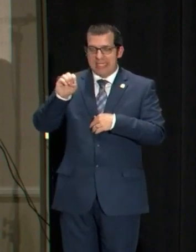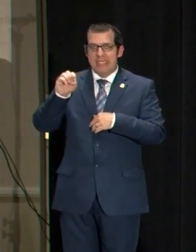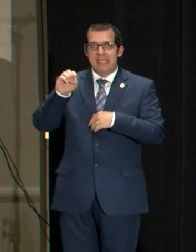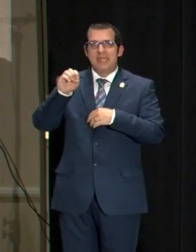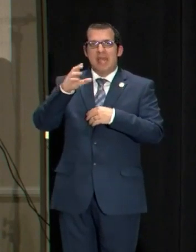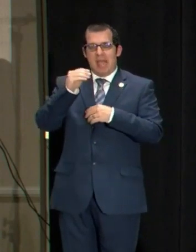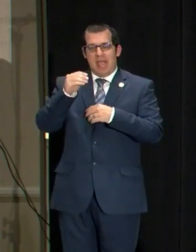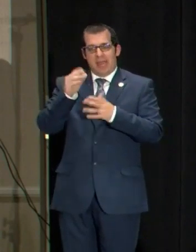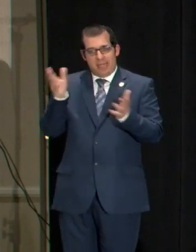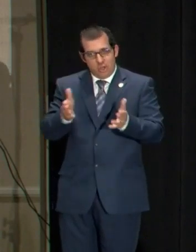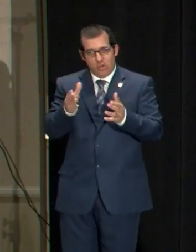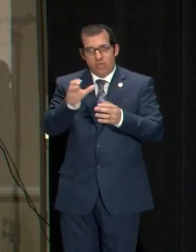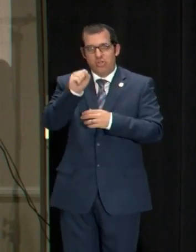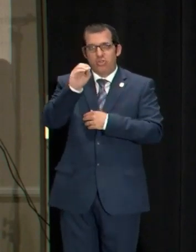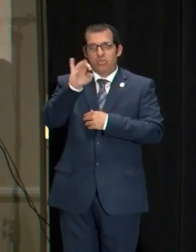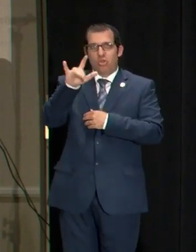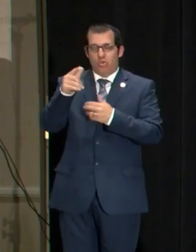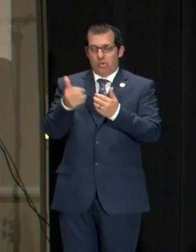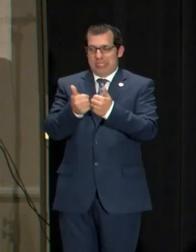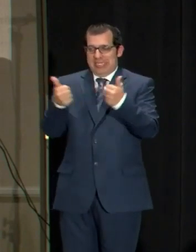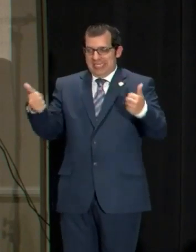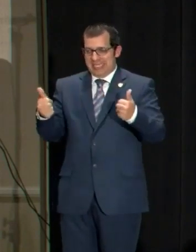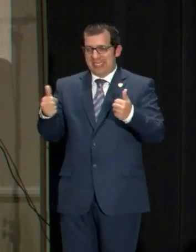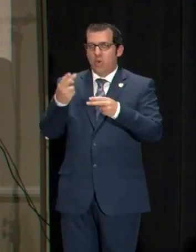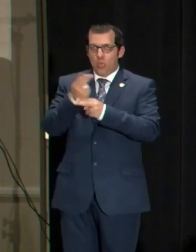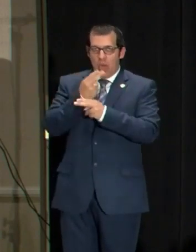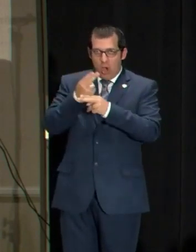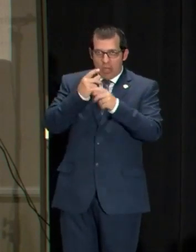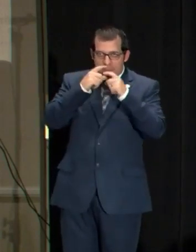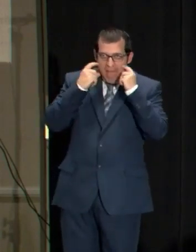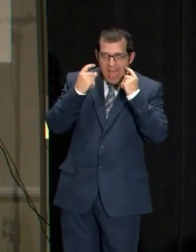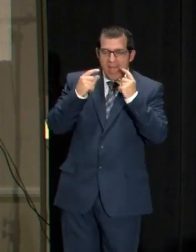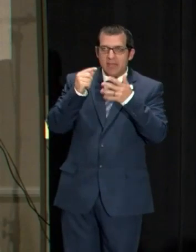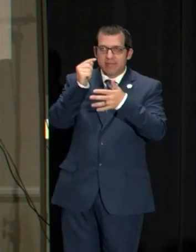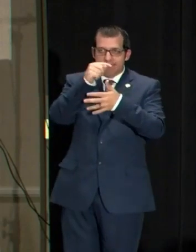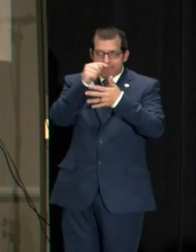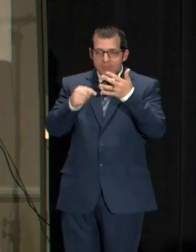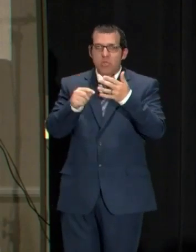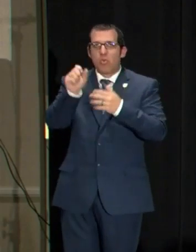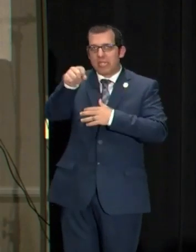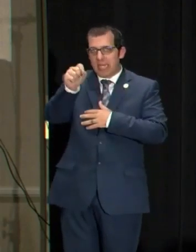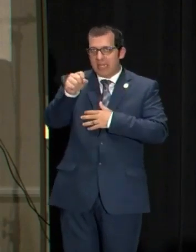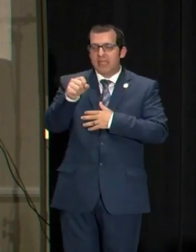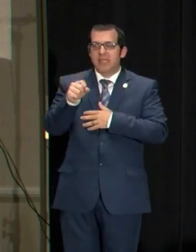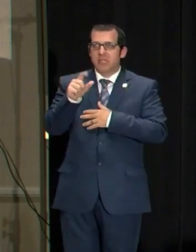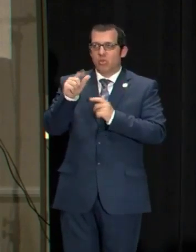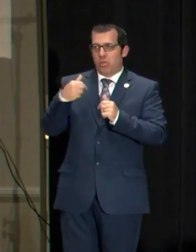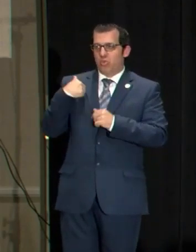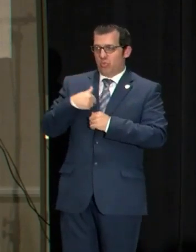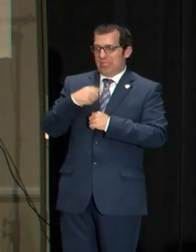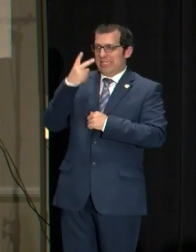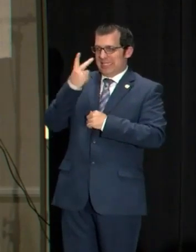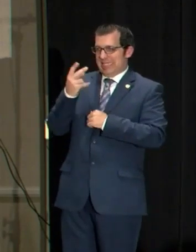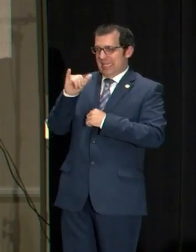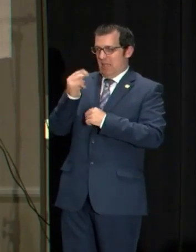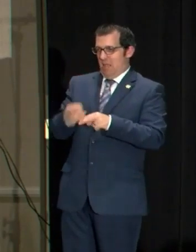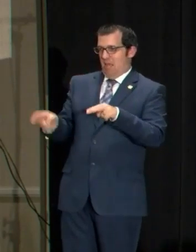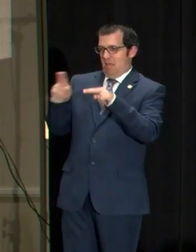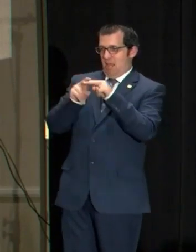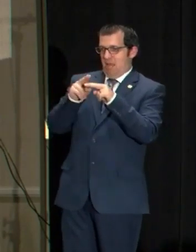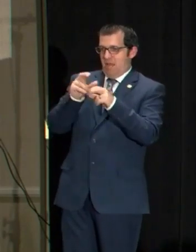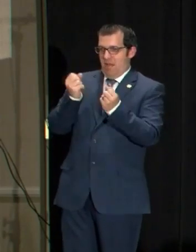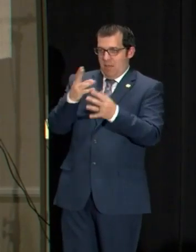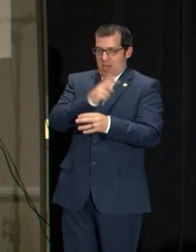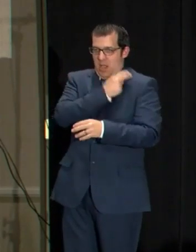reinforce the social distancing and wearing masks, things of that sort. So yes, when we see that uptick in